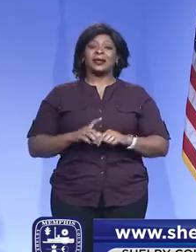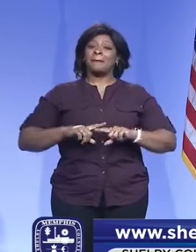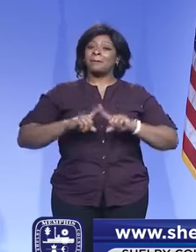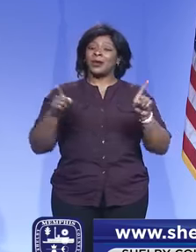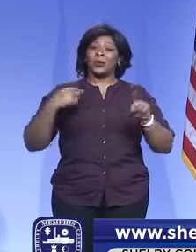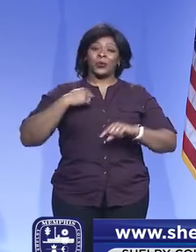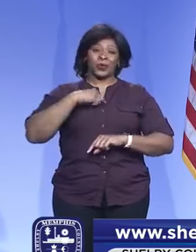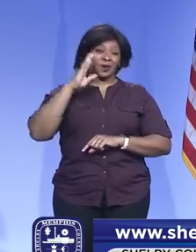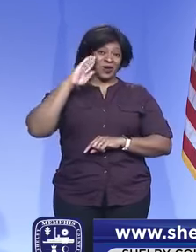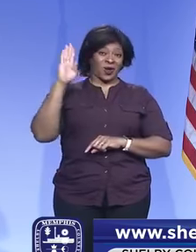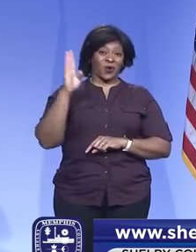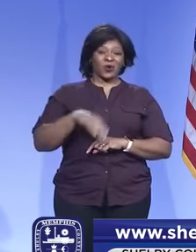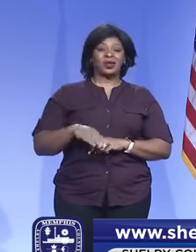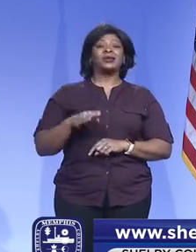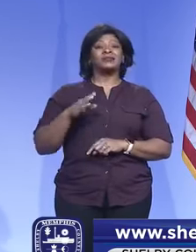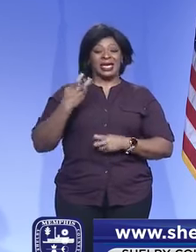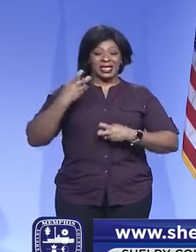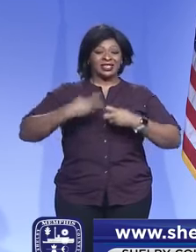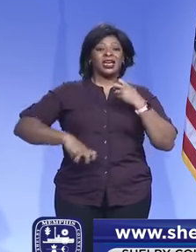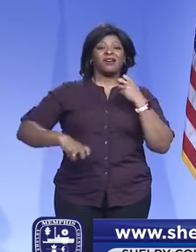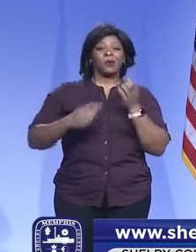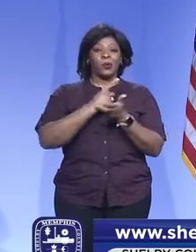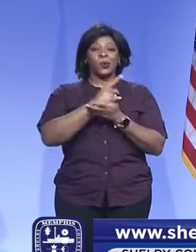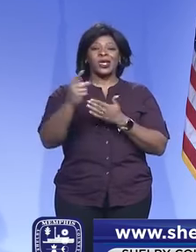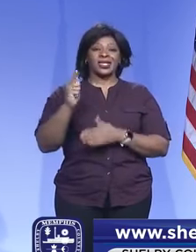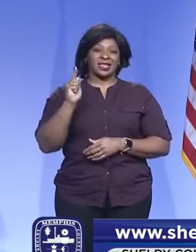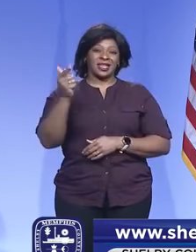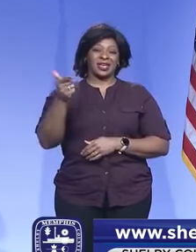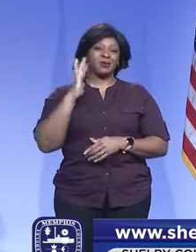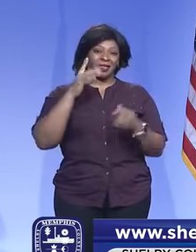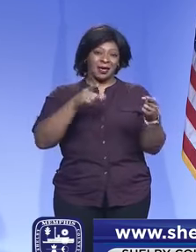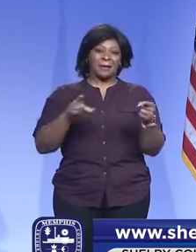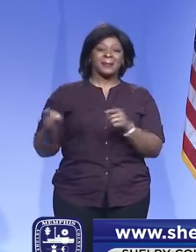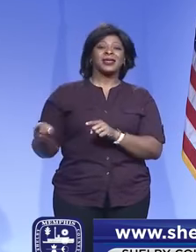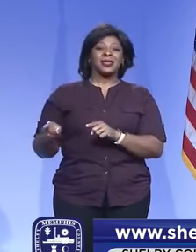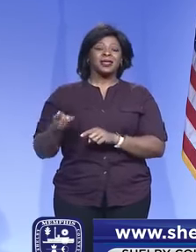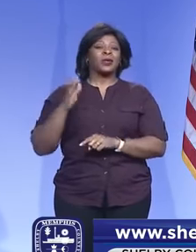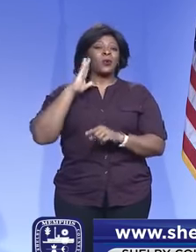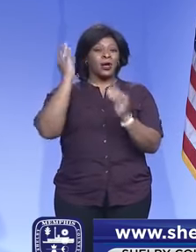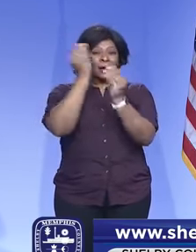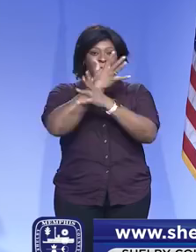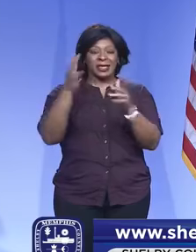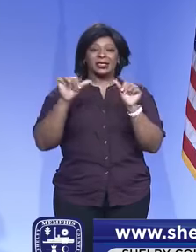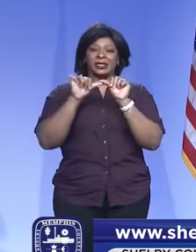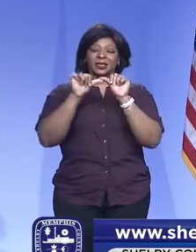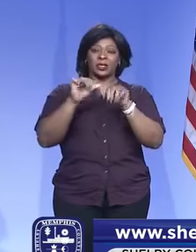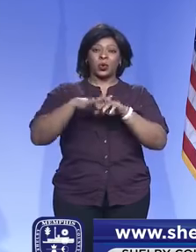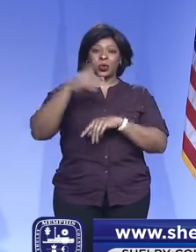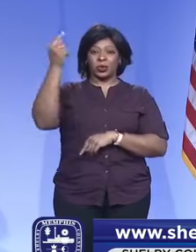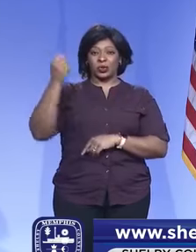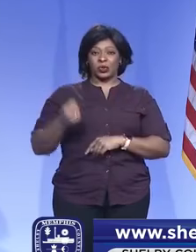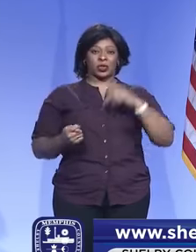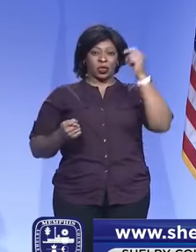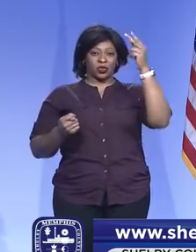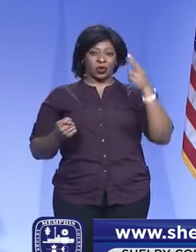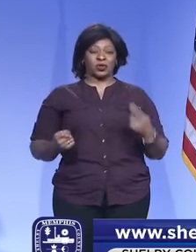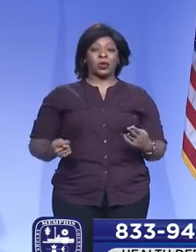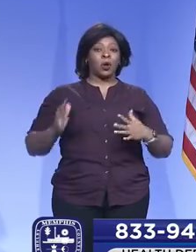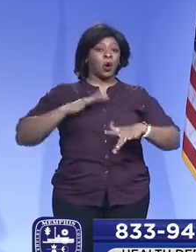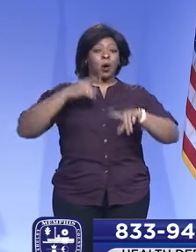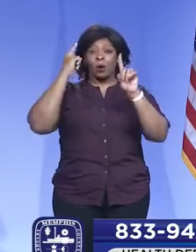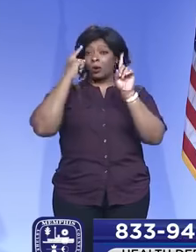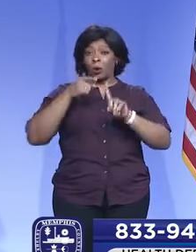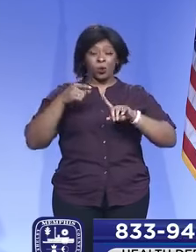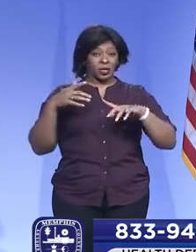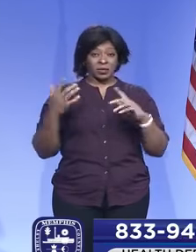do know that we will have some challenging weeks ahead. We'll continue to give updates on Tuesdays and Thursdays. Our goal is